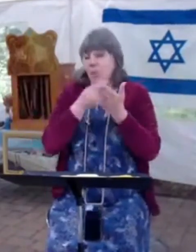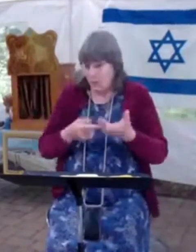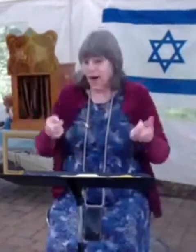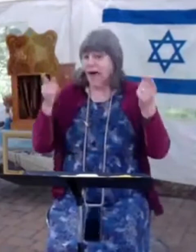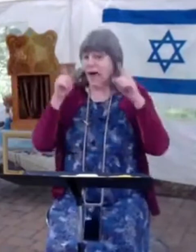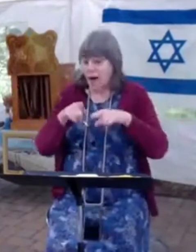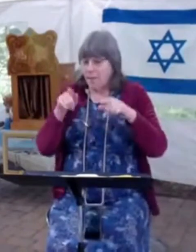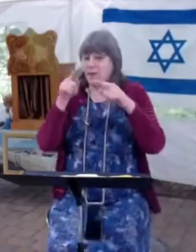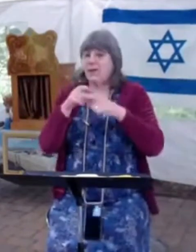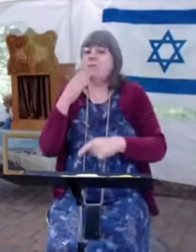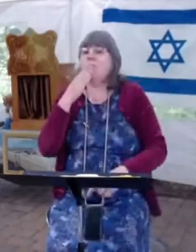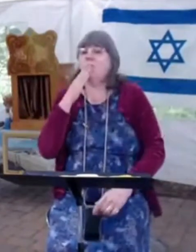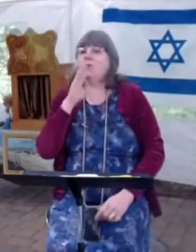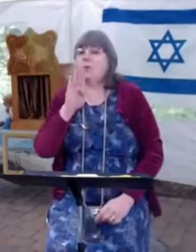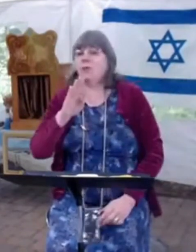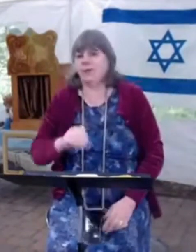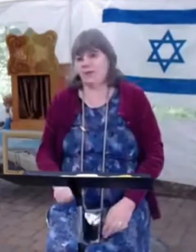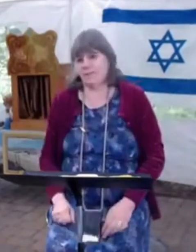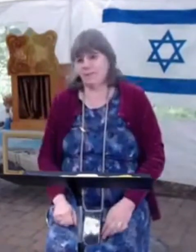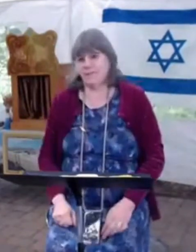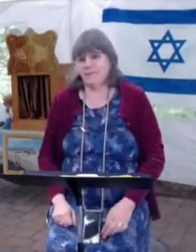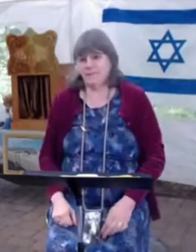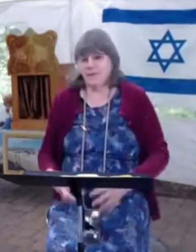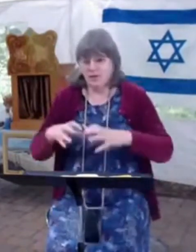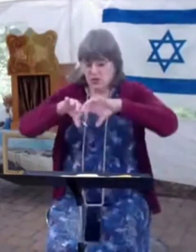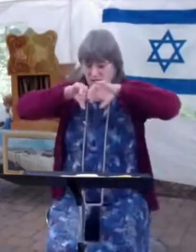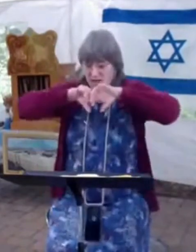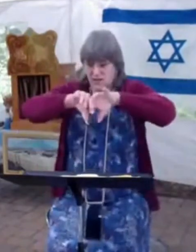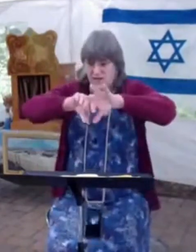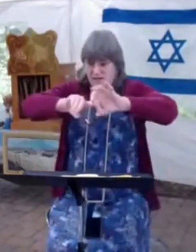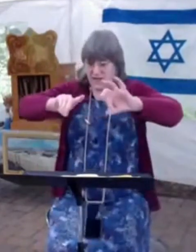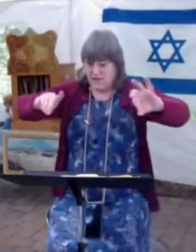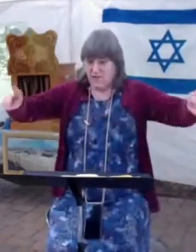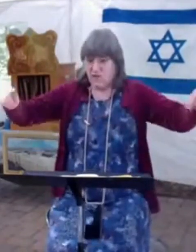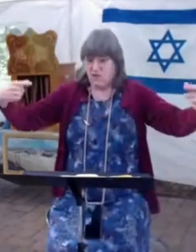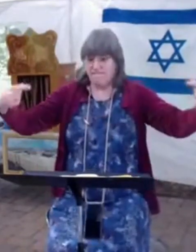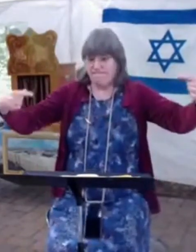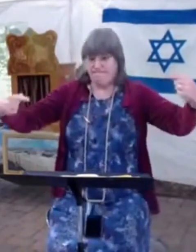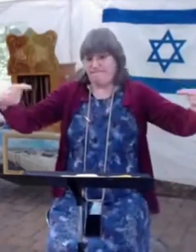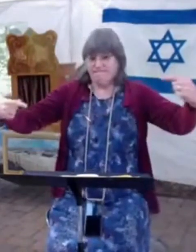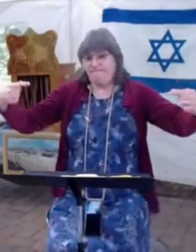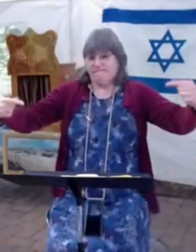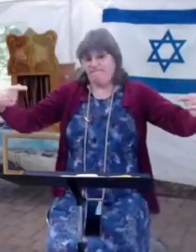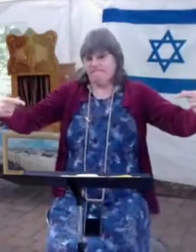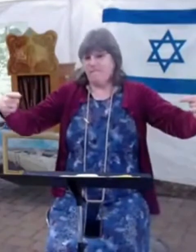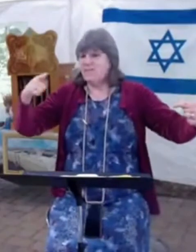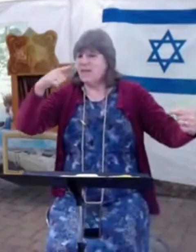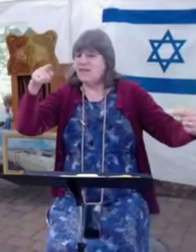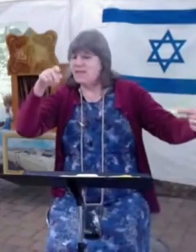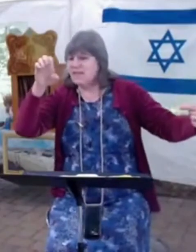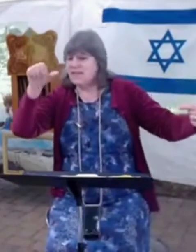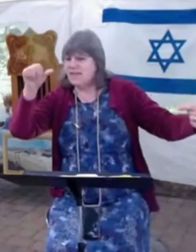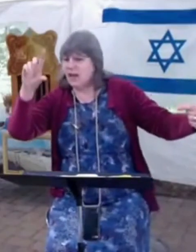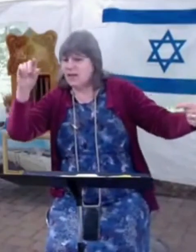And this is what we need to be careful. This is what happened to Jerusalem. Zealots took over